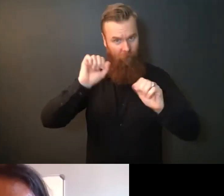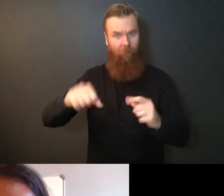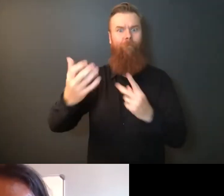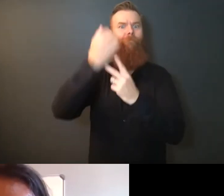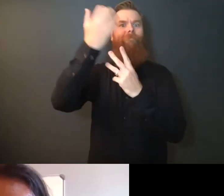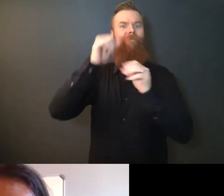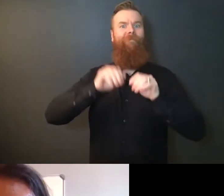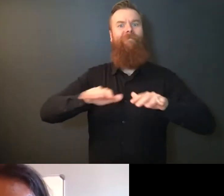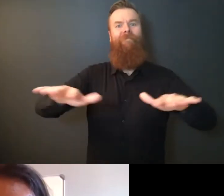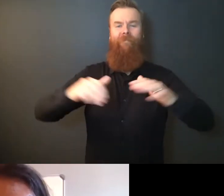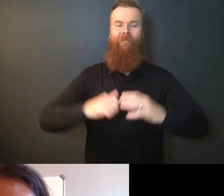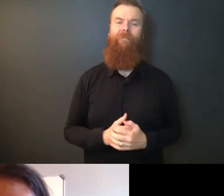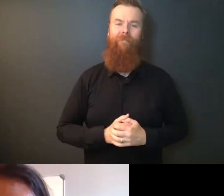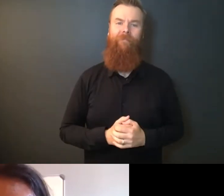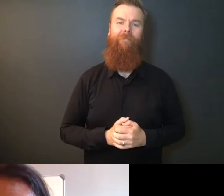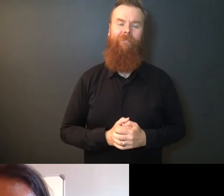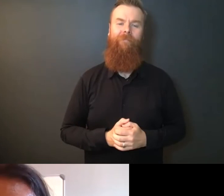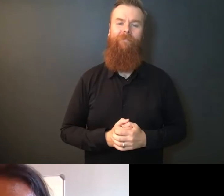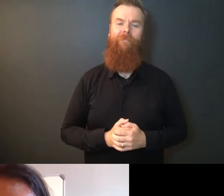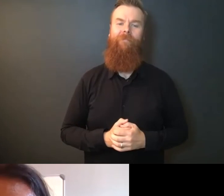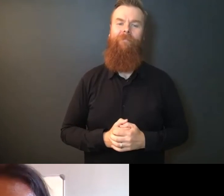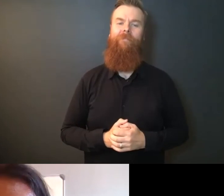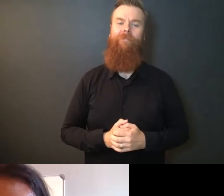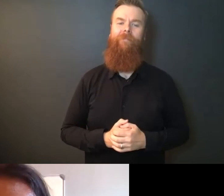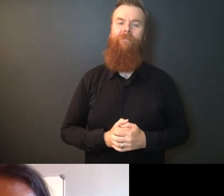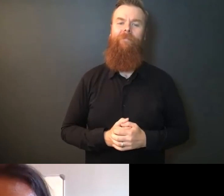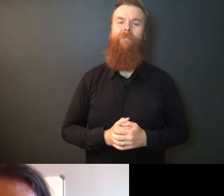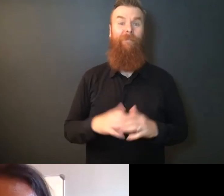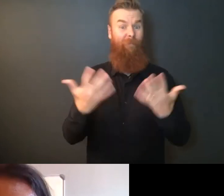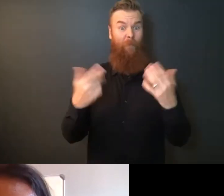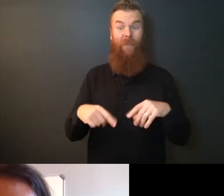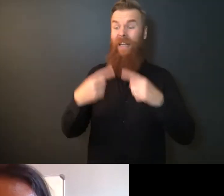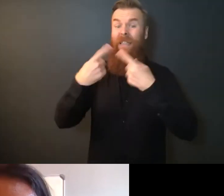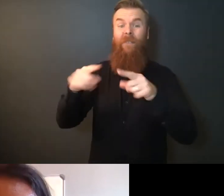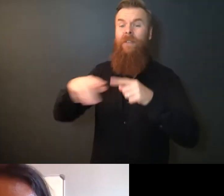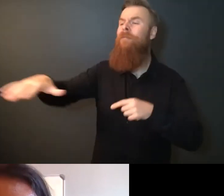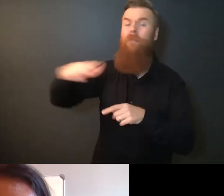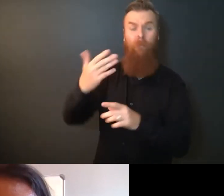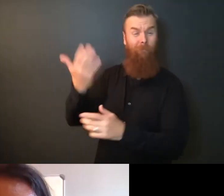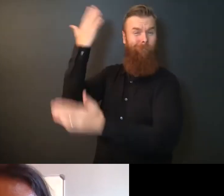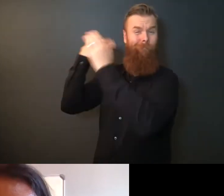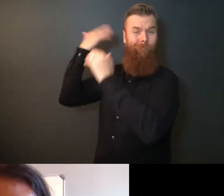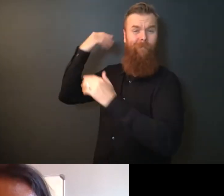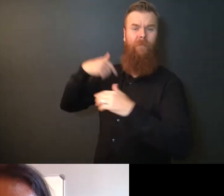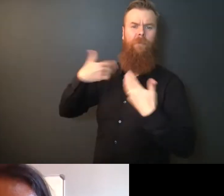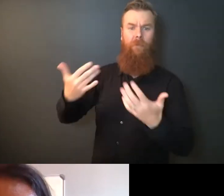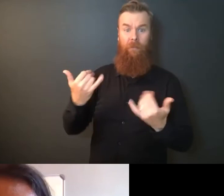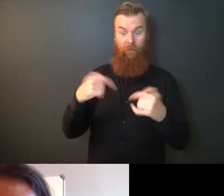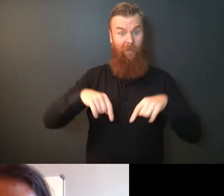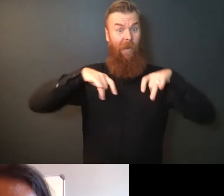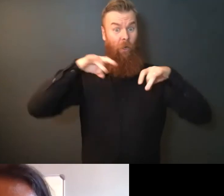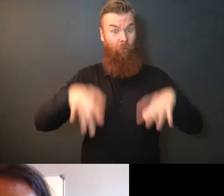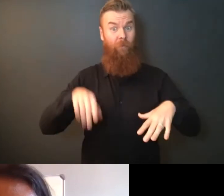many different places. Like I currently sit in Australia, that kind of messaging isn't always as effective, but in some